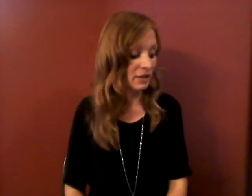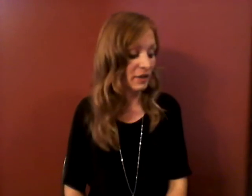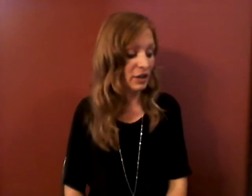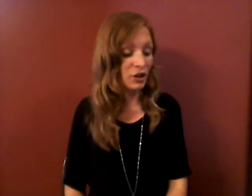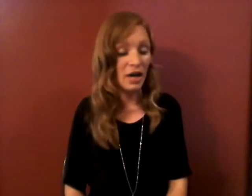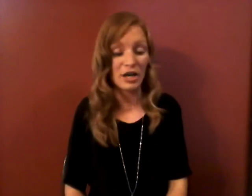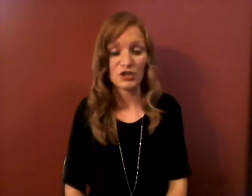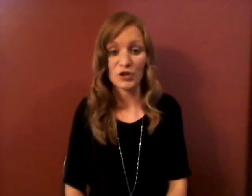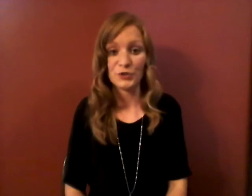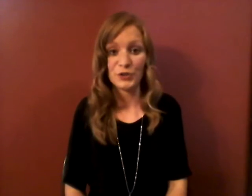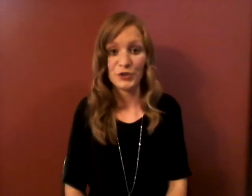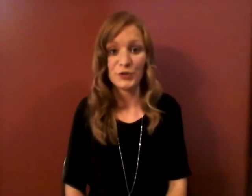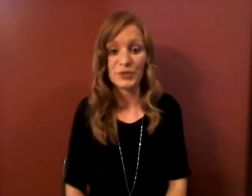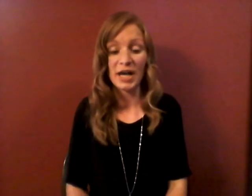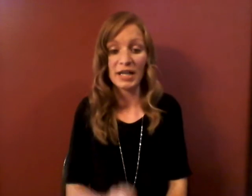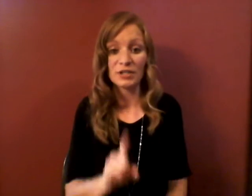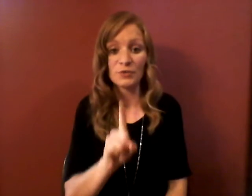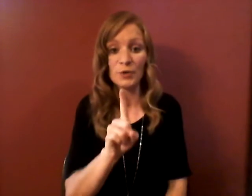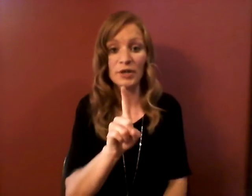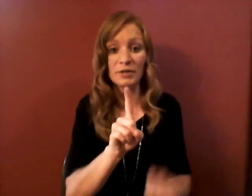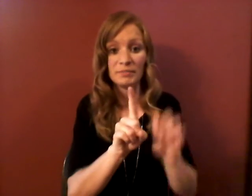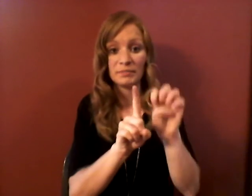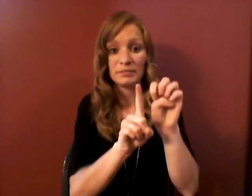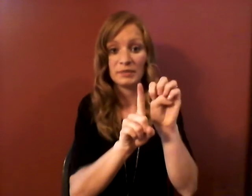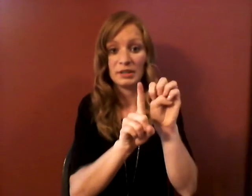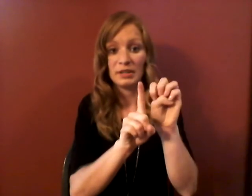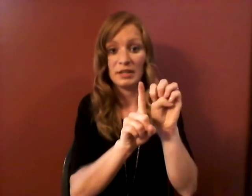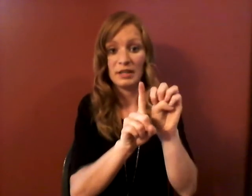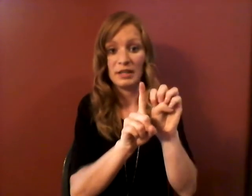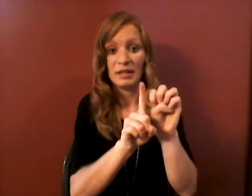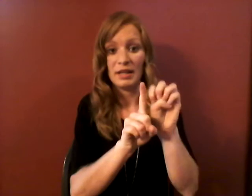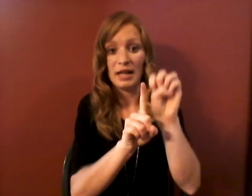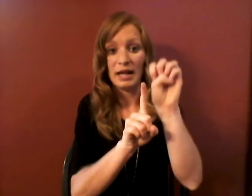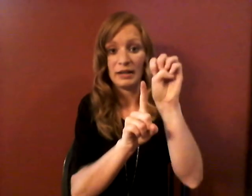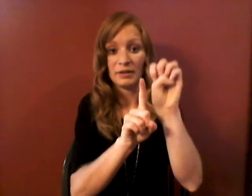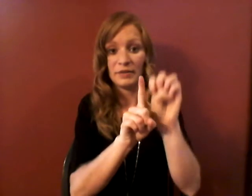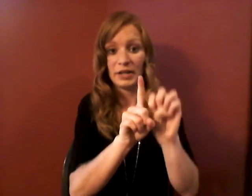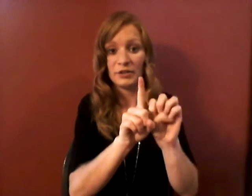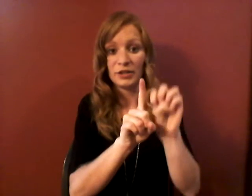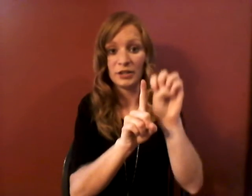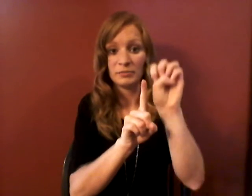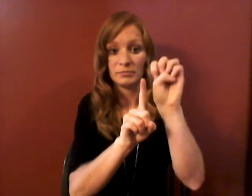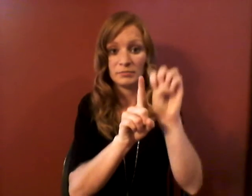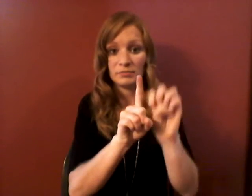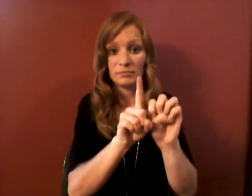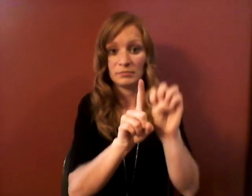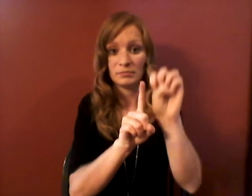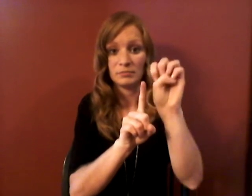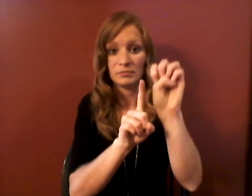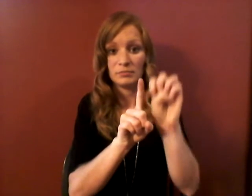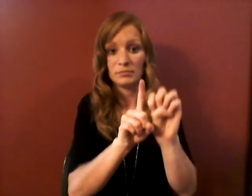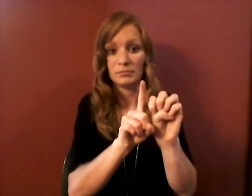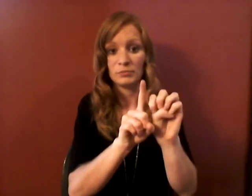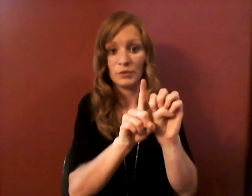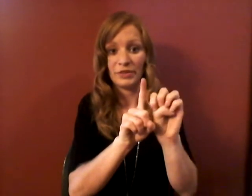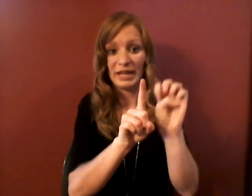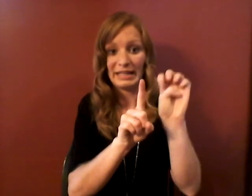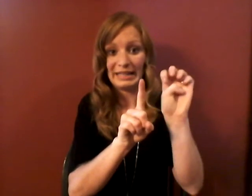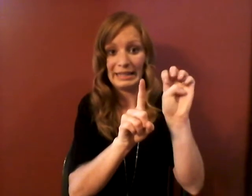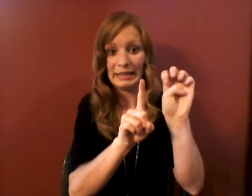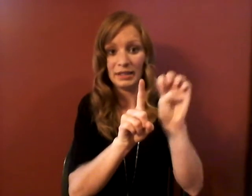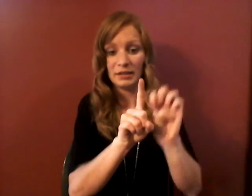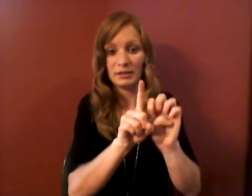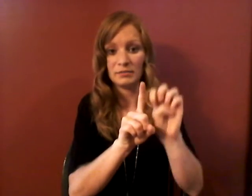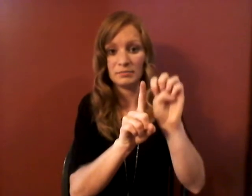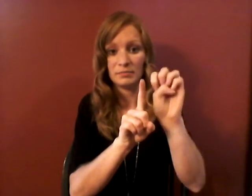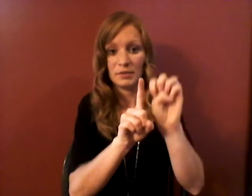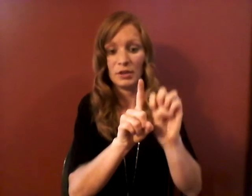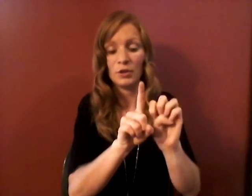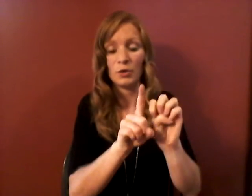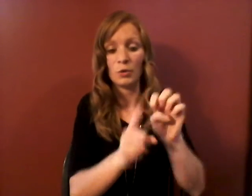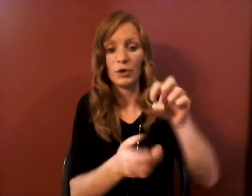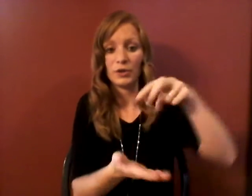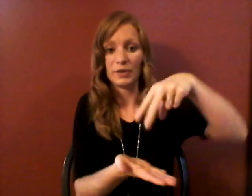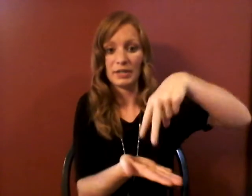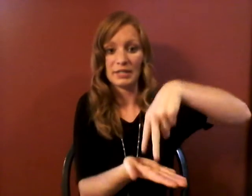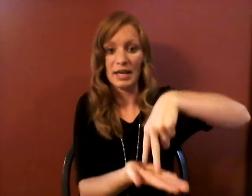Elevator, I showed you two signs for. Elevator with that E, or you can